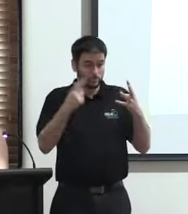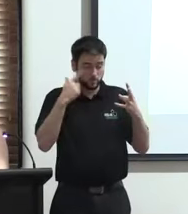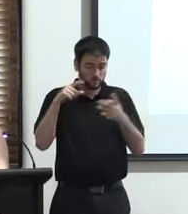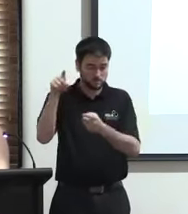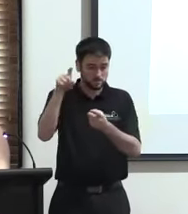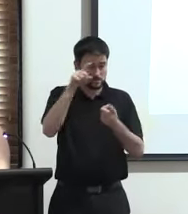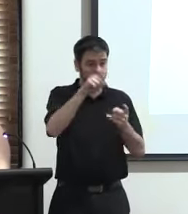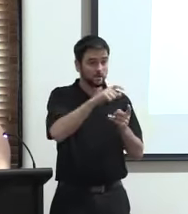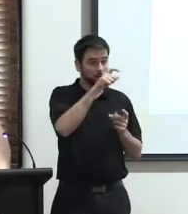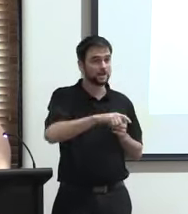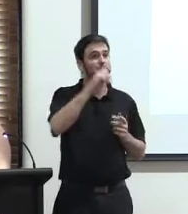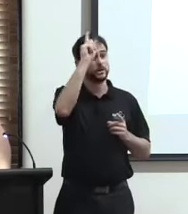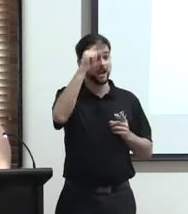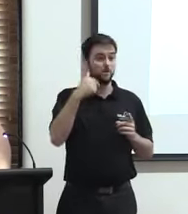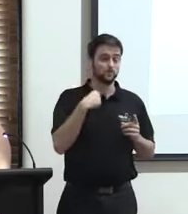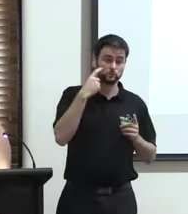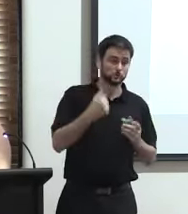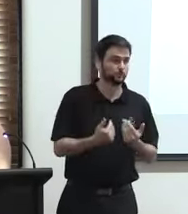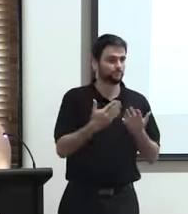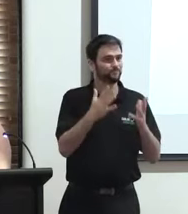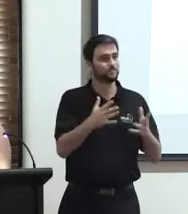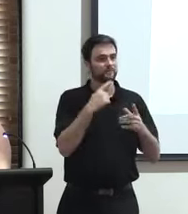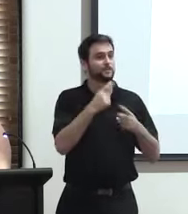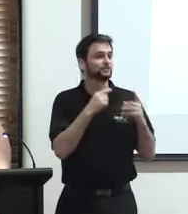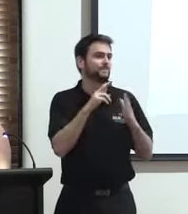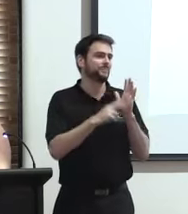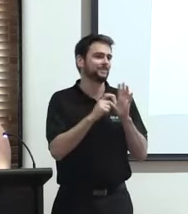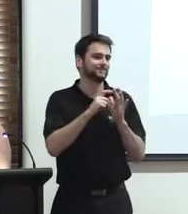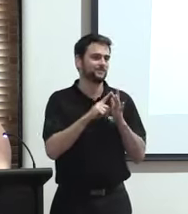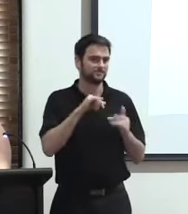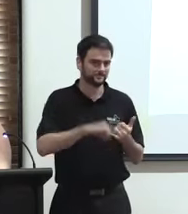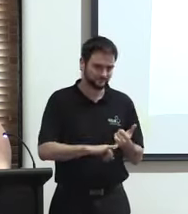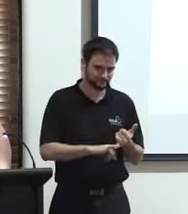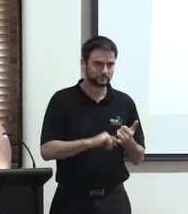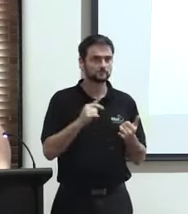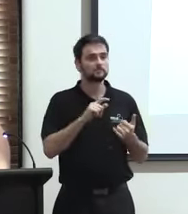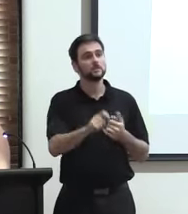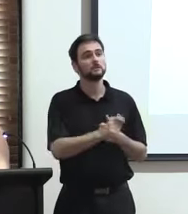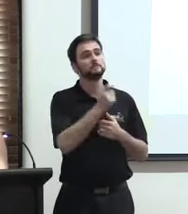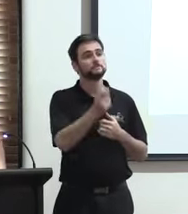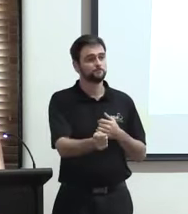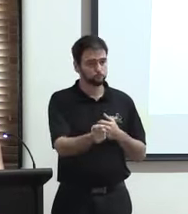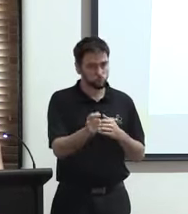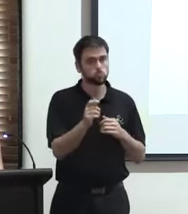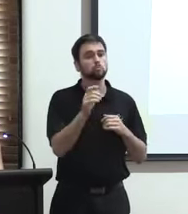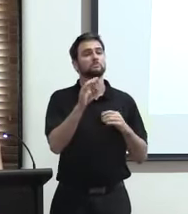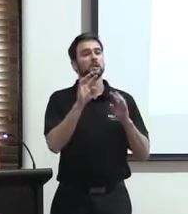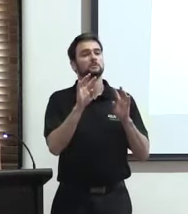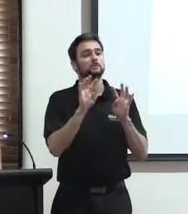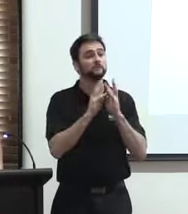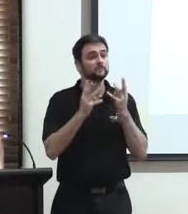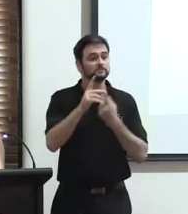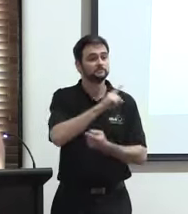possible to assist you in your work. You also note that we are basing our next Strengthening Disability Advocacy